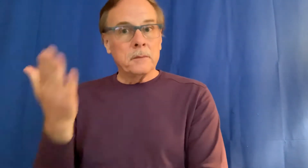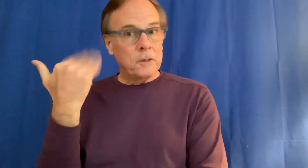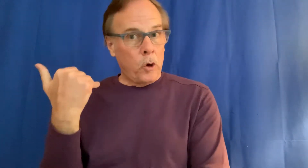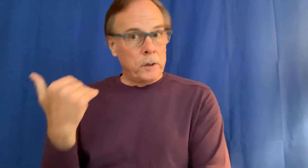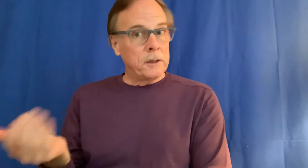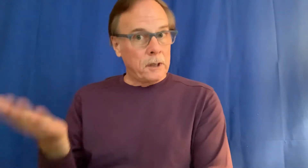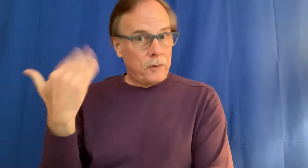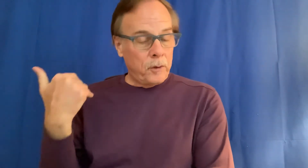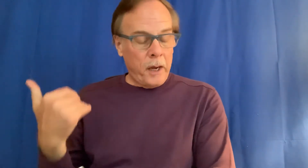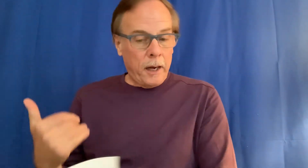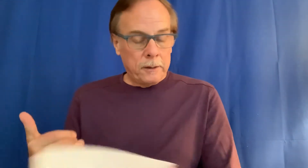Always the sign for past.